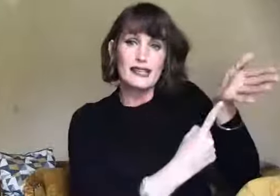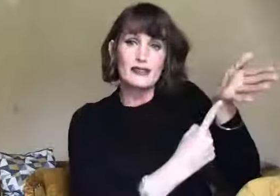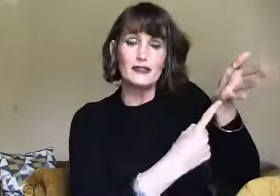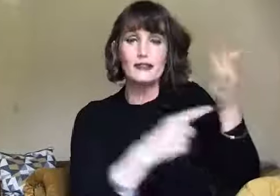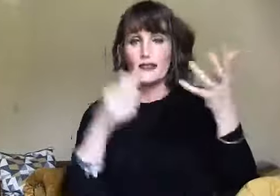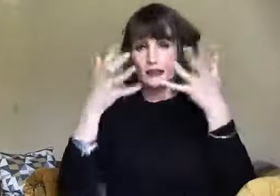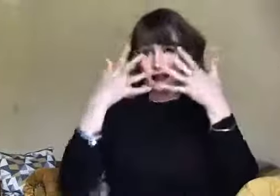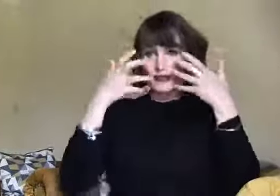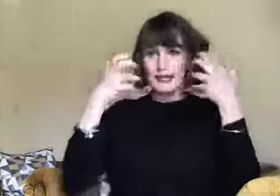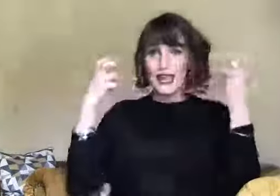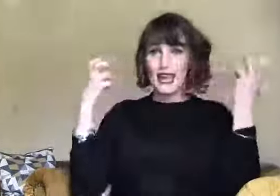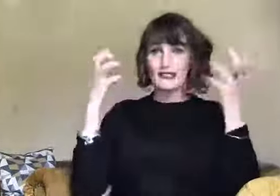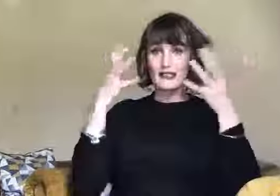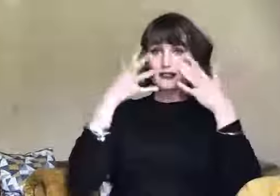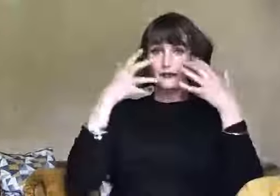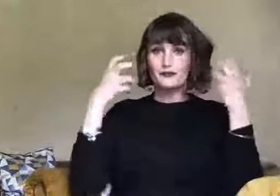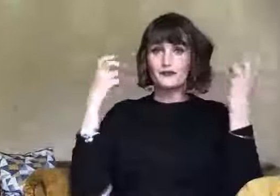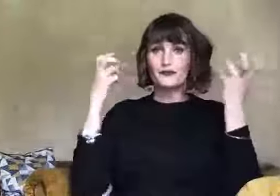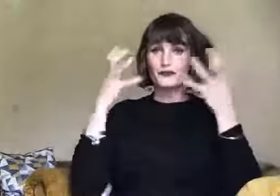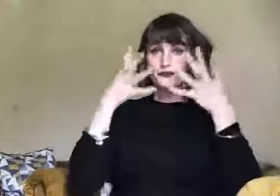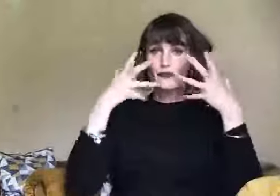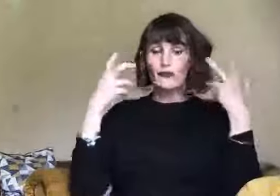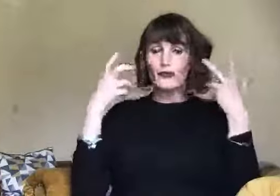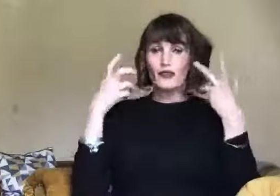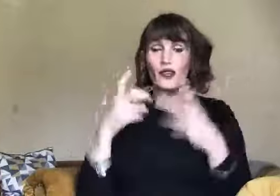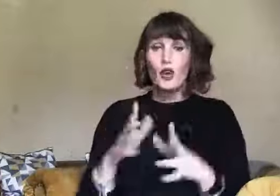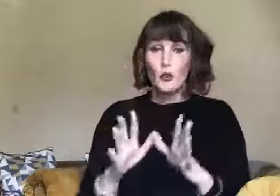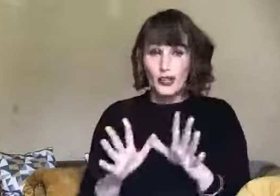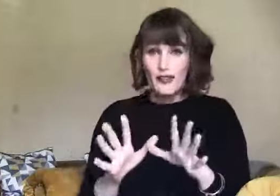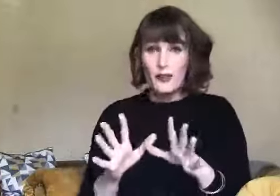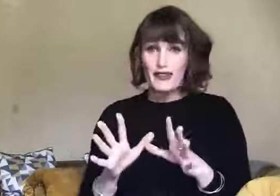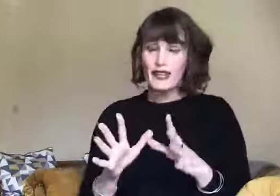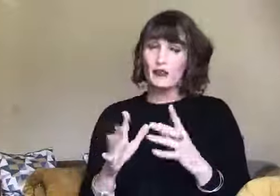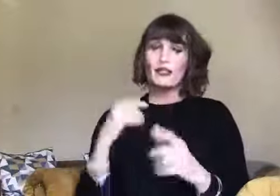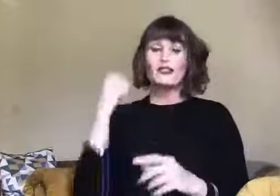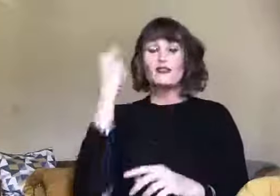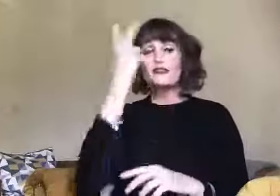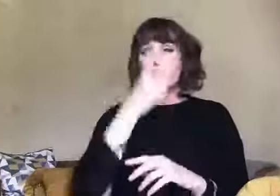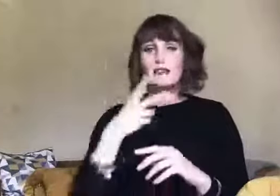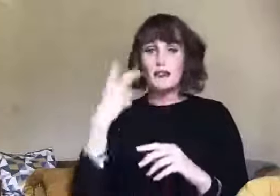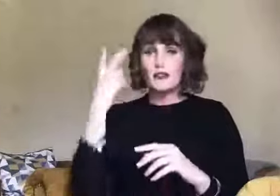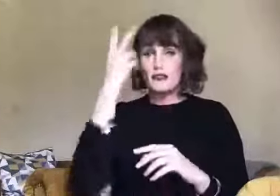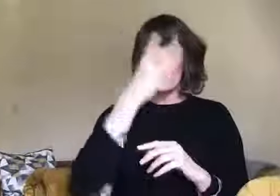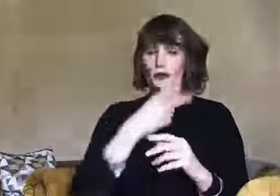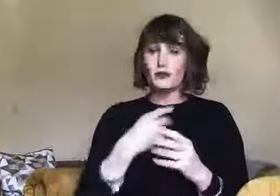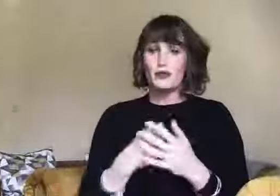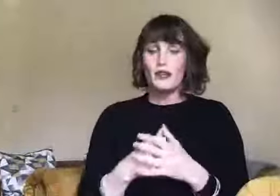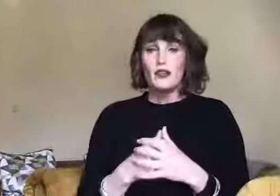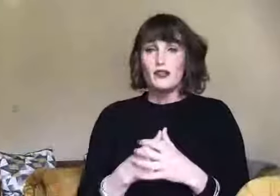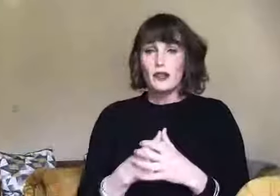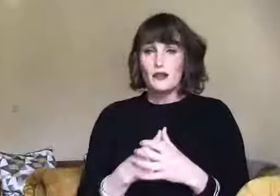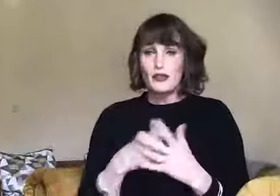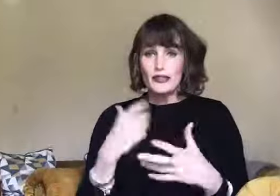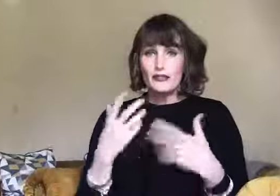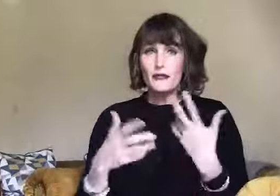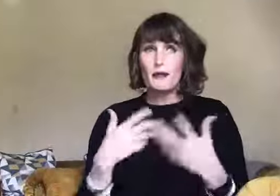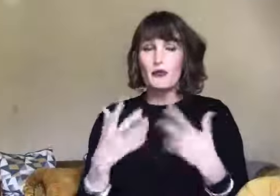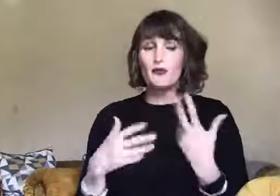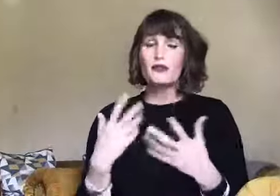C-A-T, cat. And what I love about the language is it's very, very visual. So you need to remember